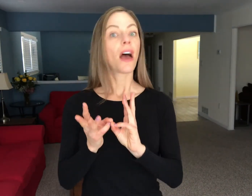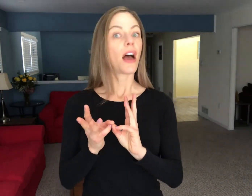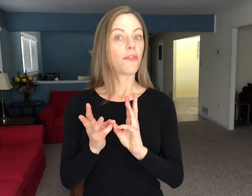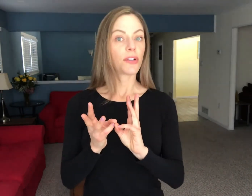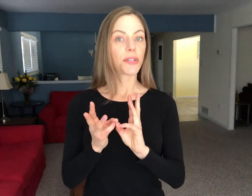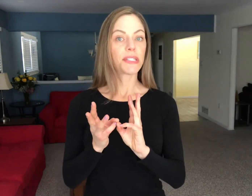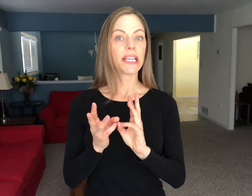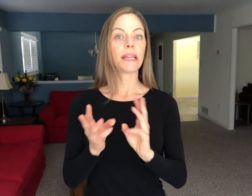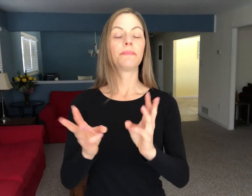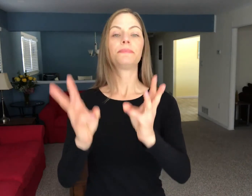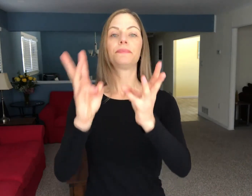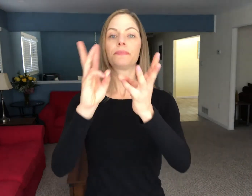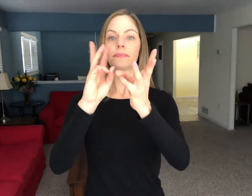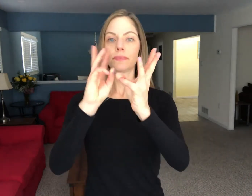I've also seen